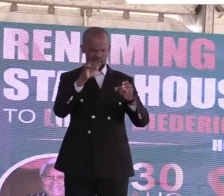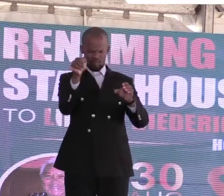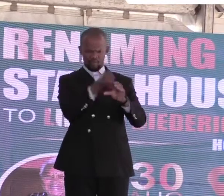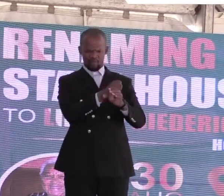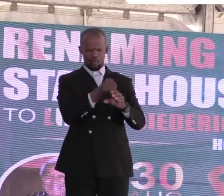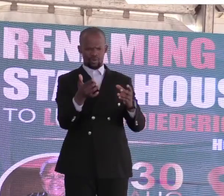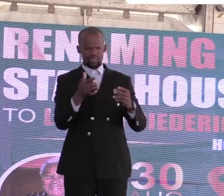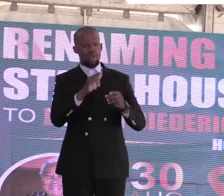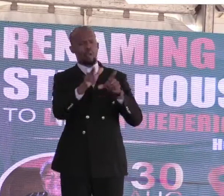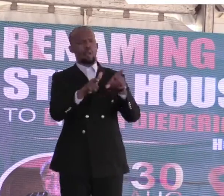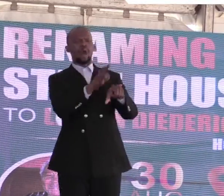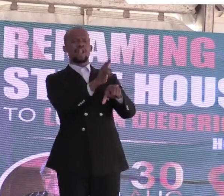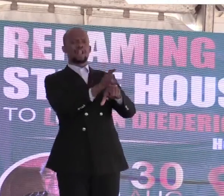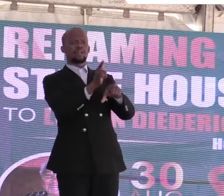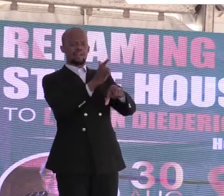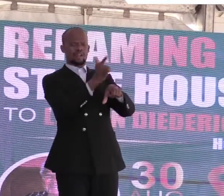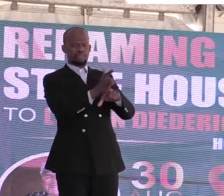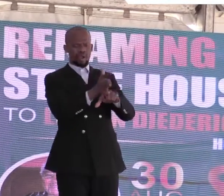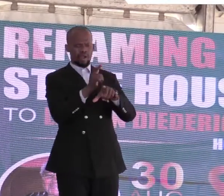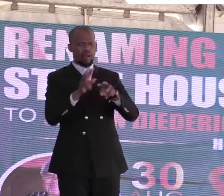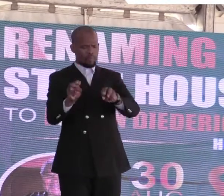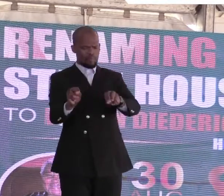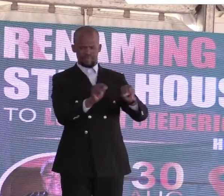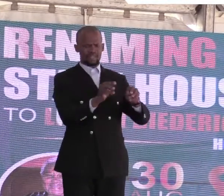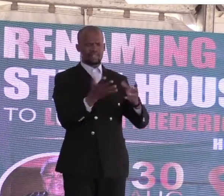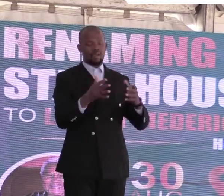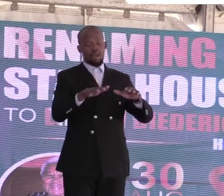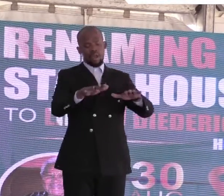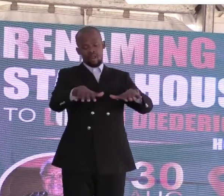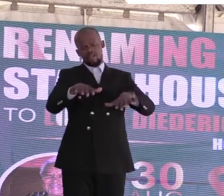the labor movement in the 1950s.